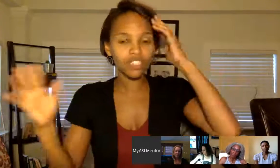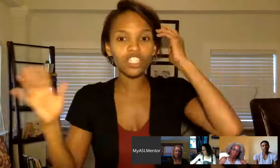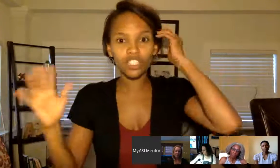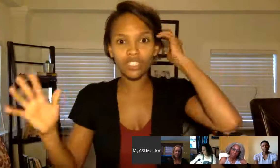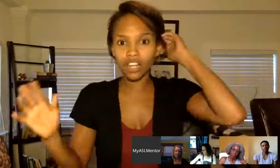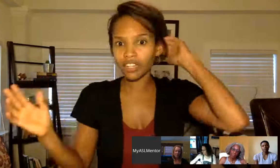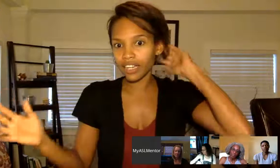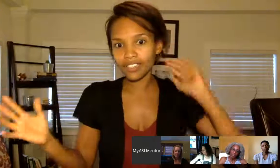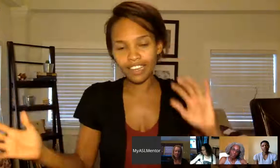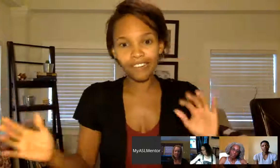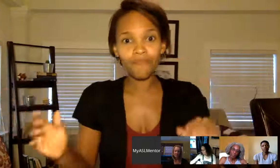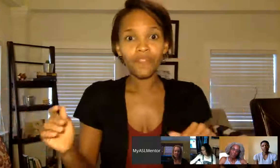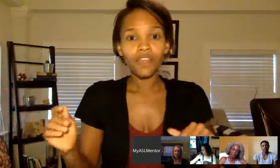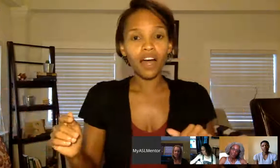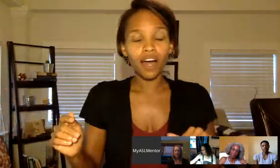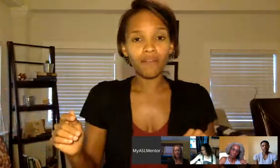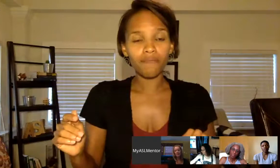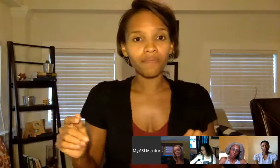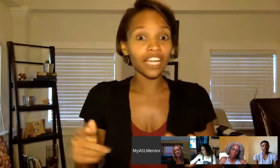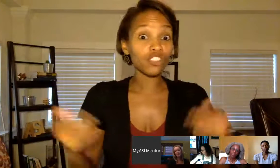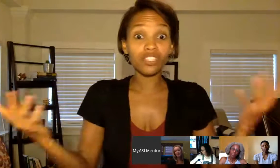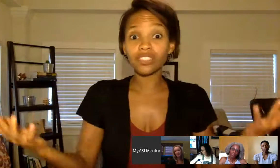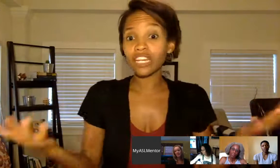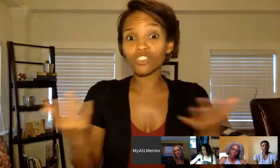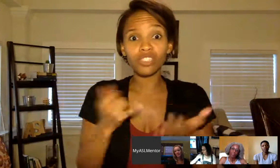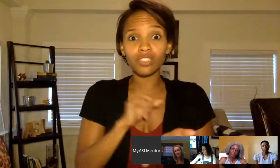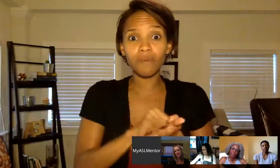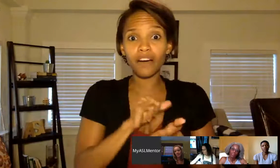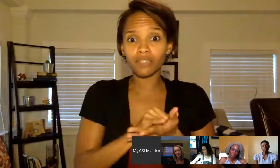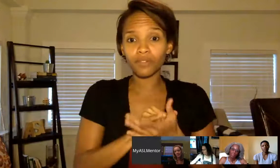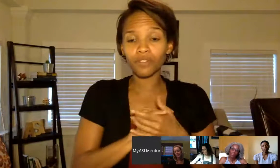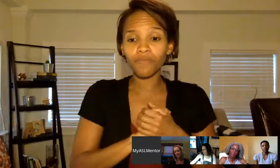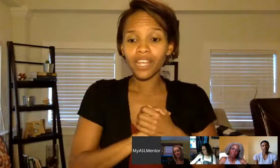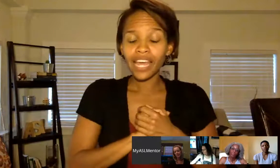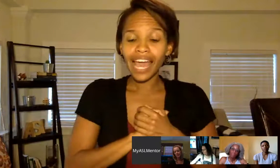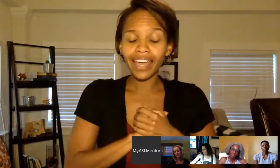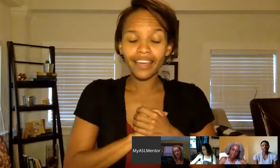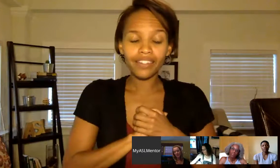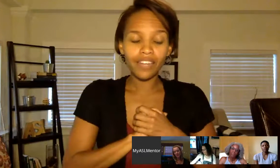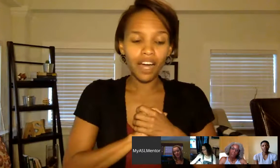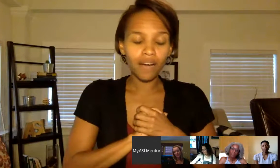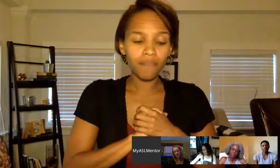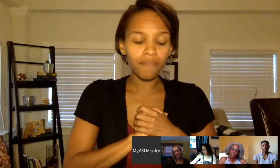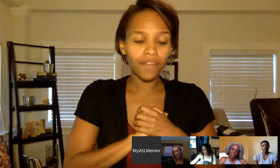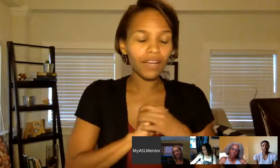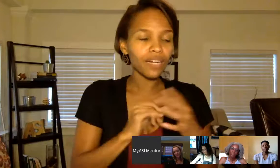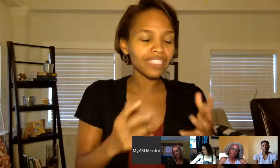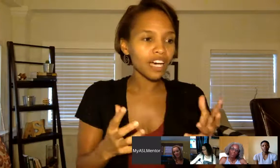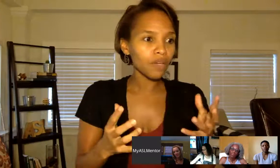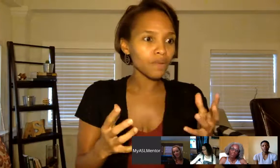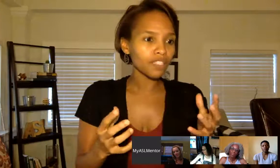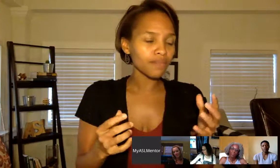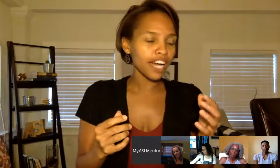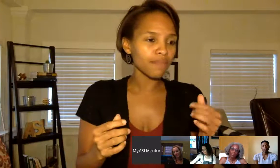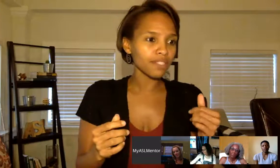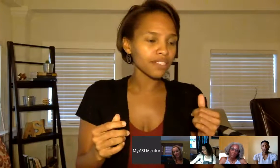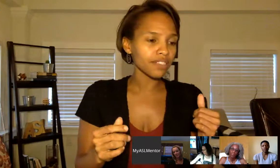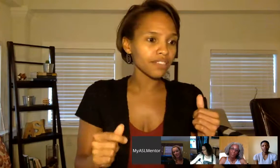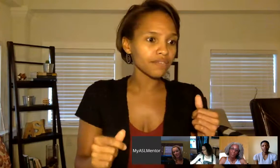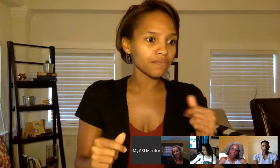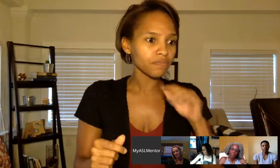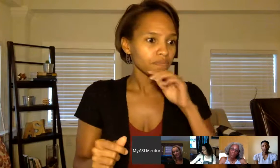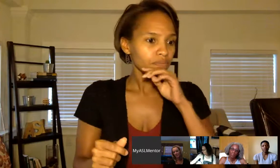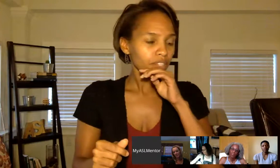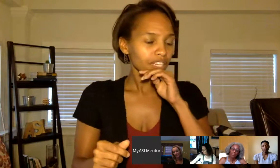really, really good, solid ASL. It's just impossible. And what I tell people sometimes